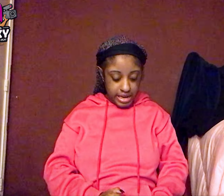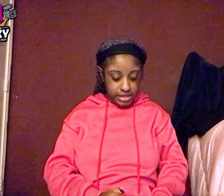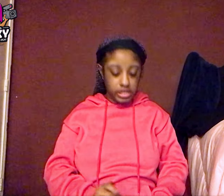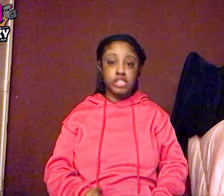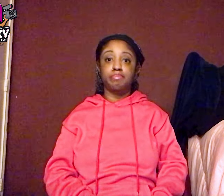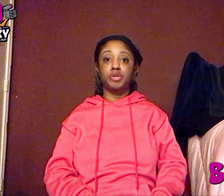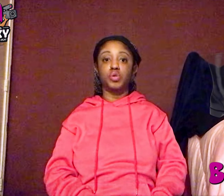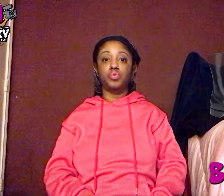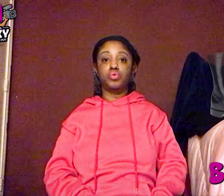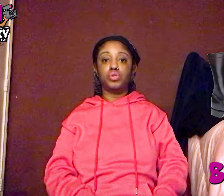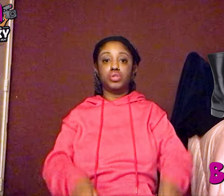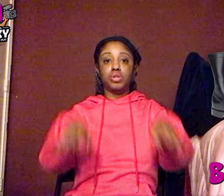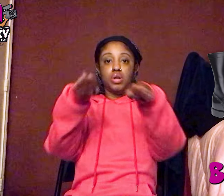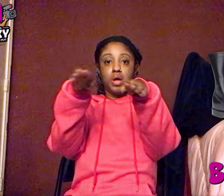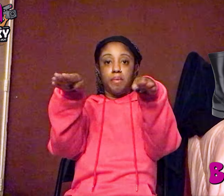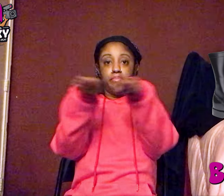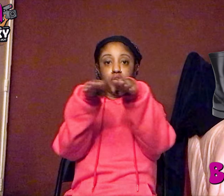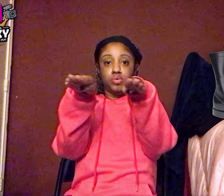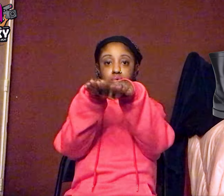Next is boots. Boots.